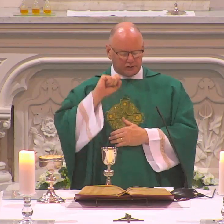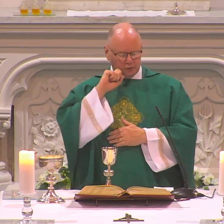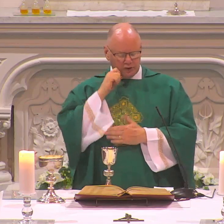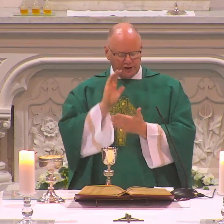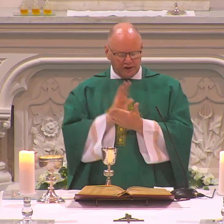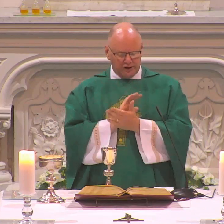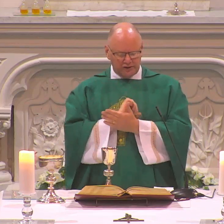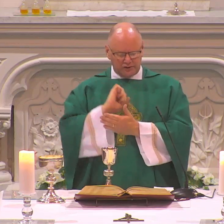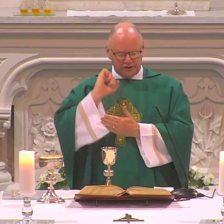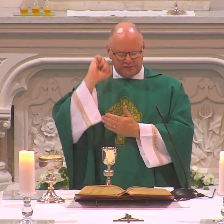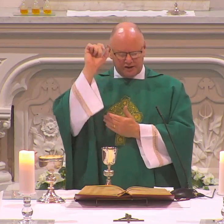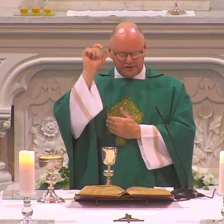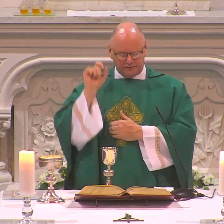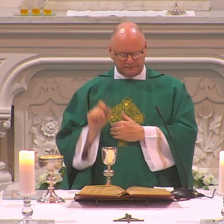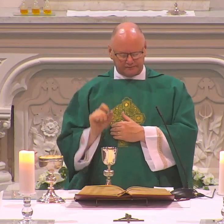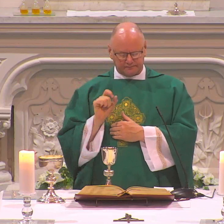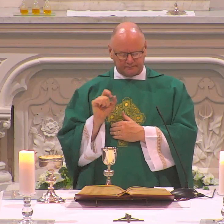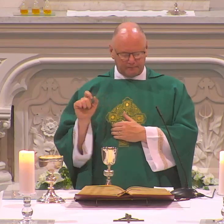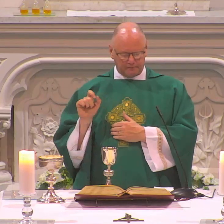entered willingly into his passion,